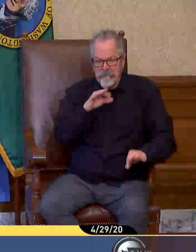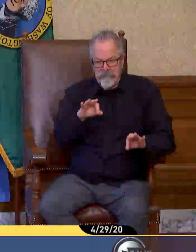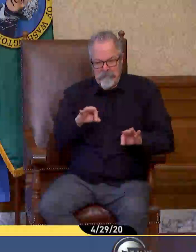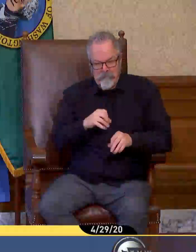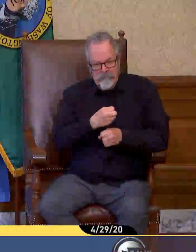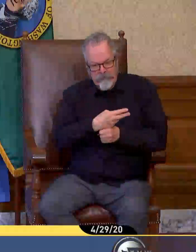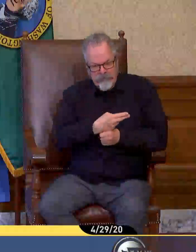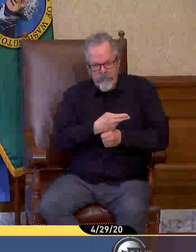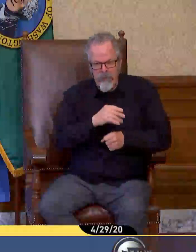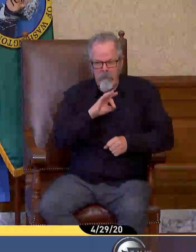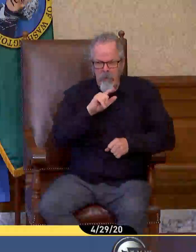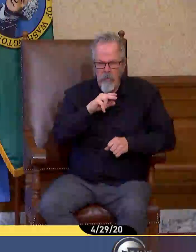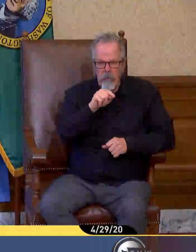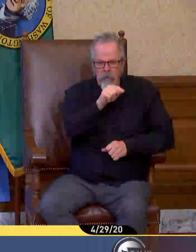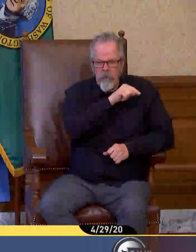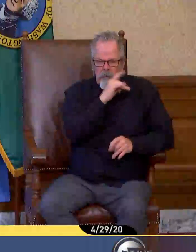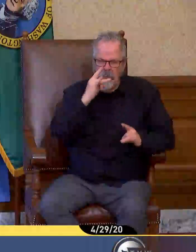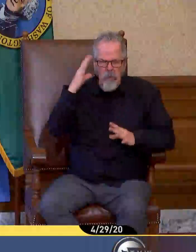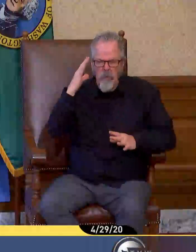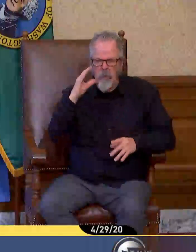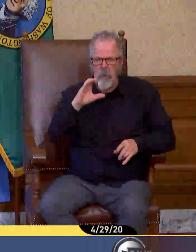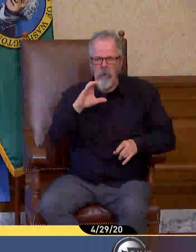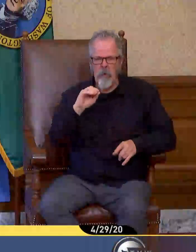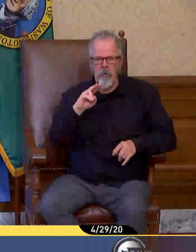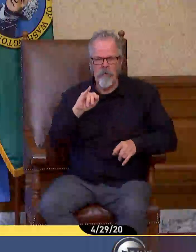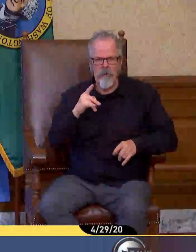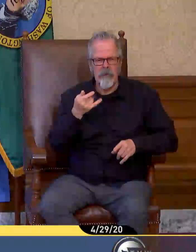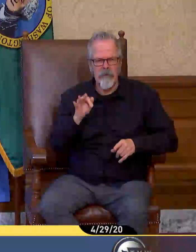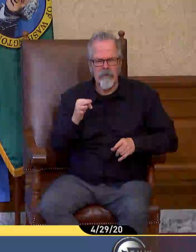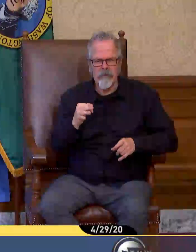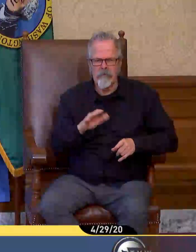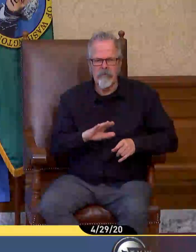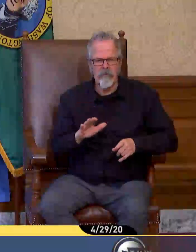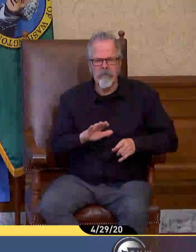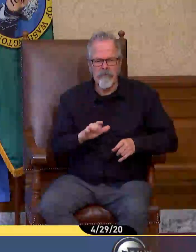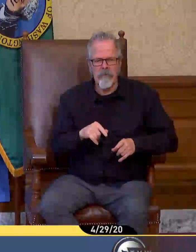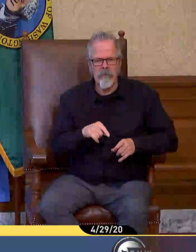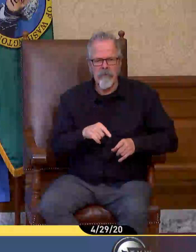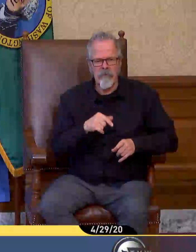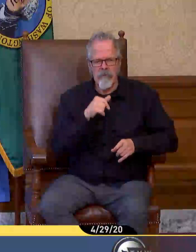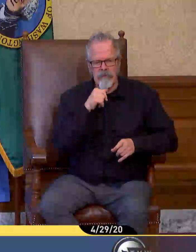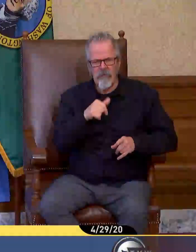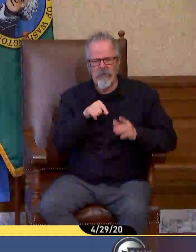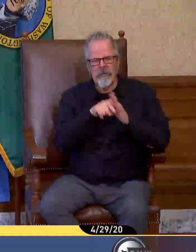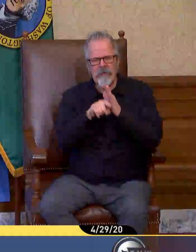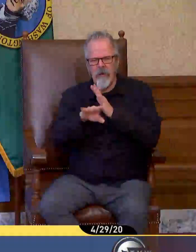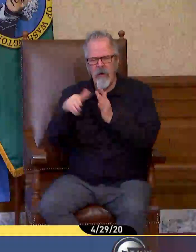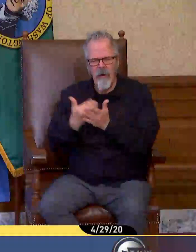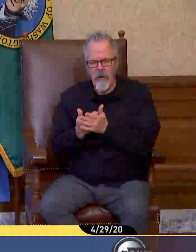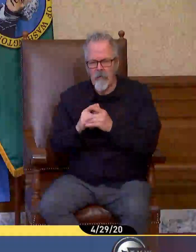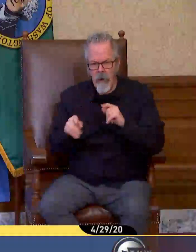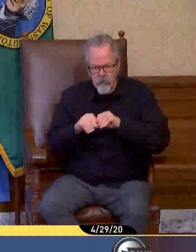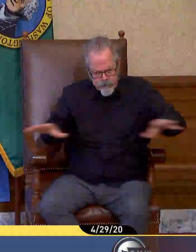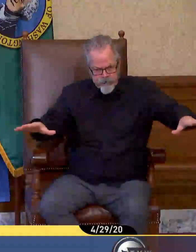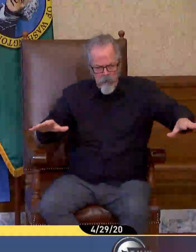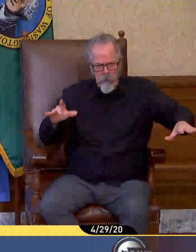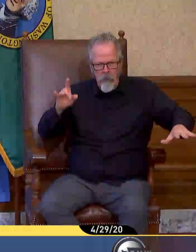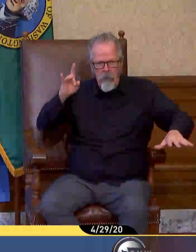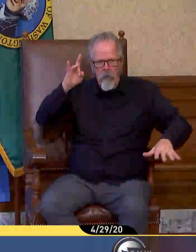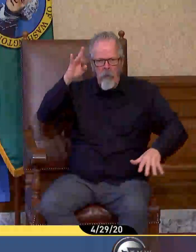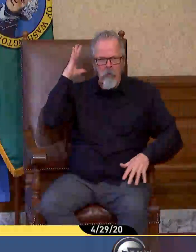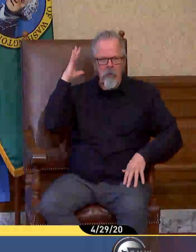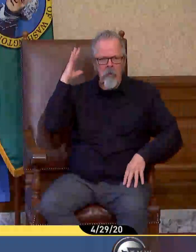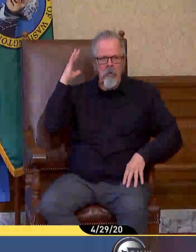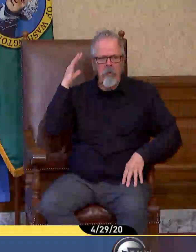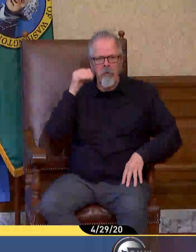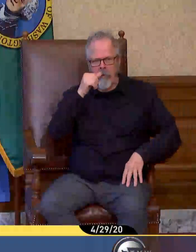that, my numbers may not be right, it was like they had like 60 members and 45 people were got the